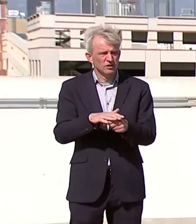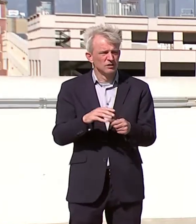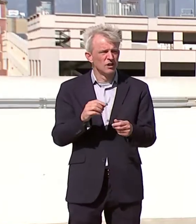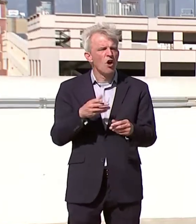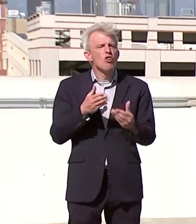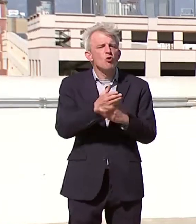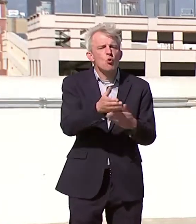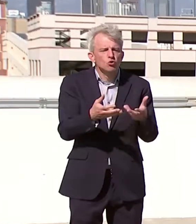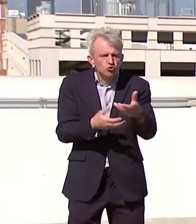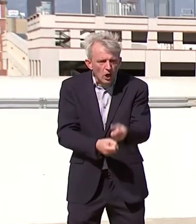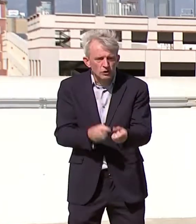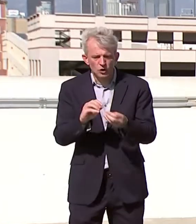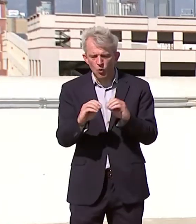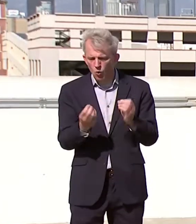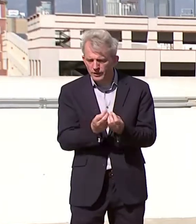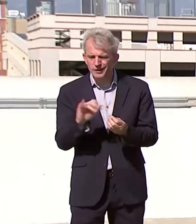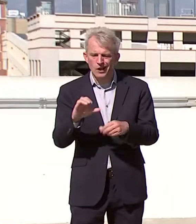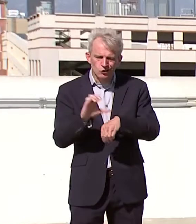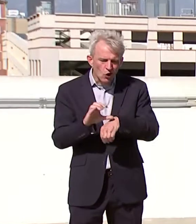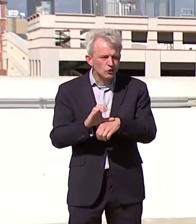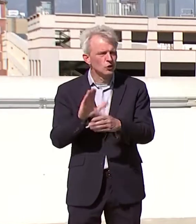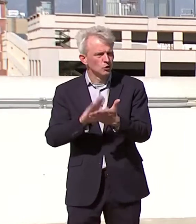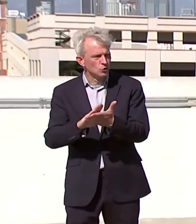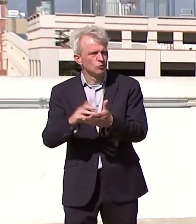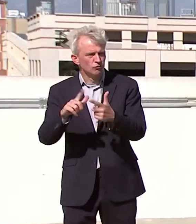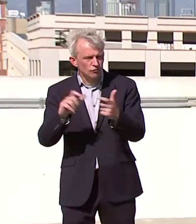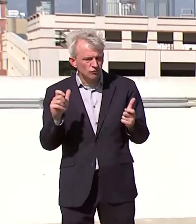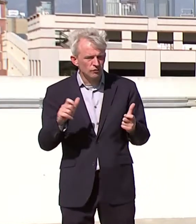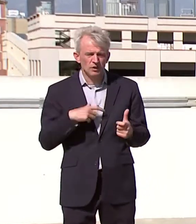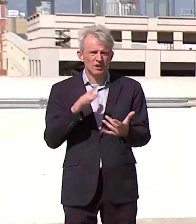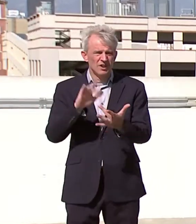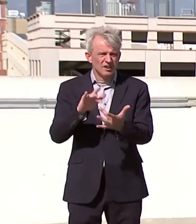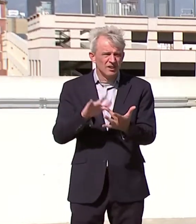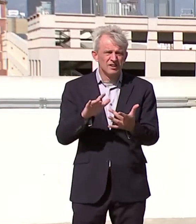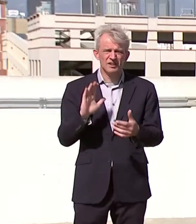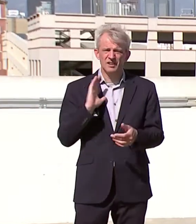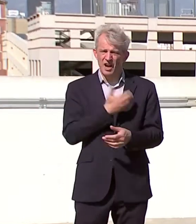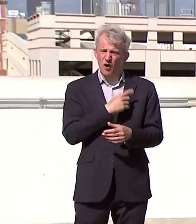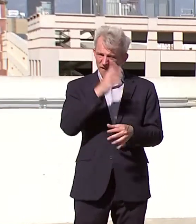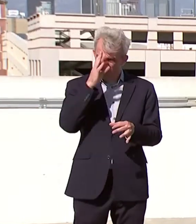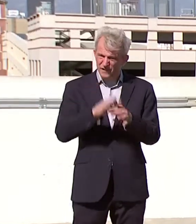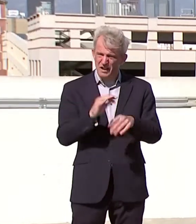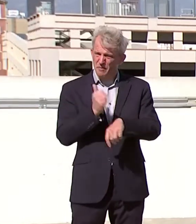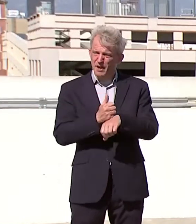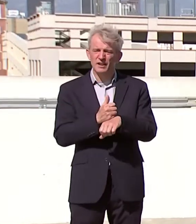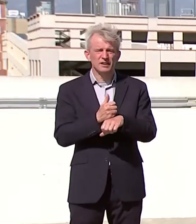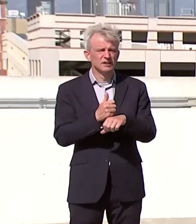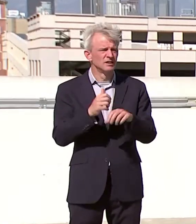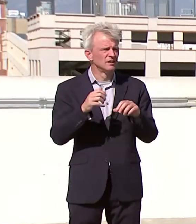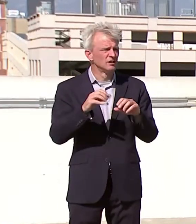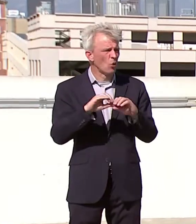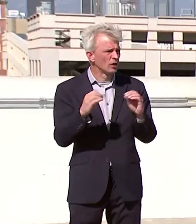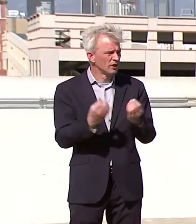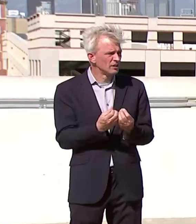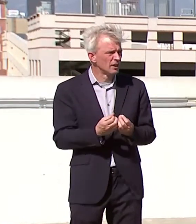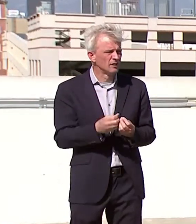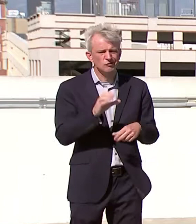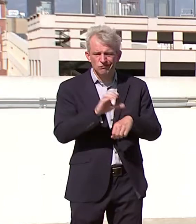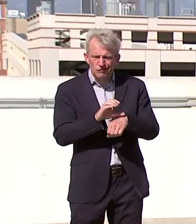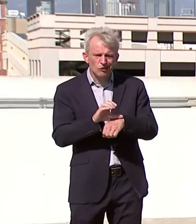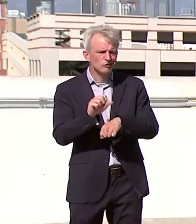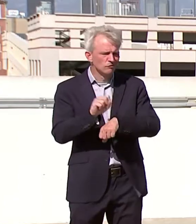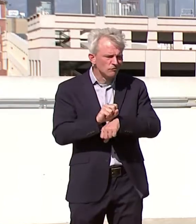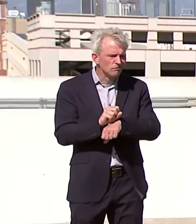schools, and organizations. Reaching out to our faith-based community, faith-based organizations, local